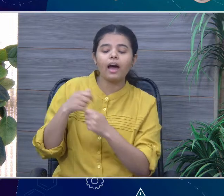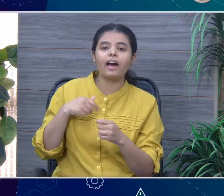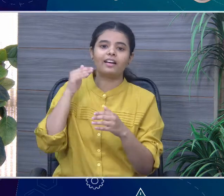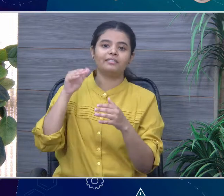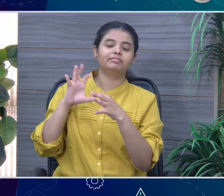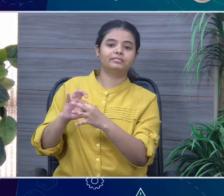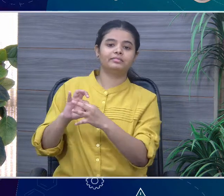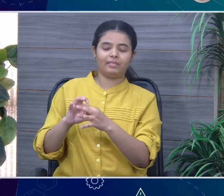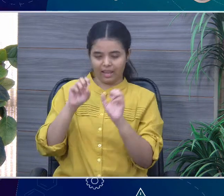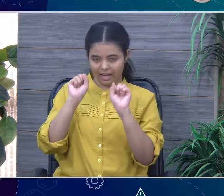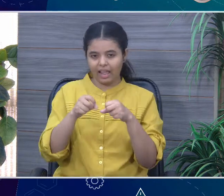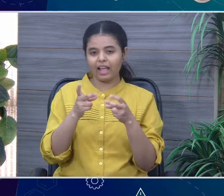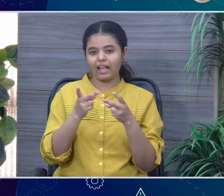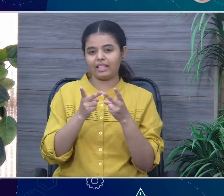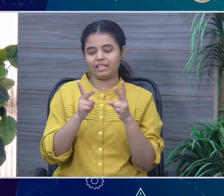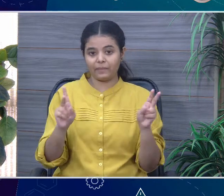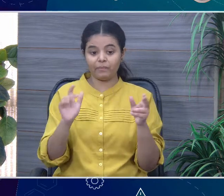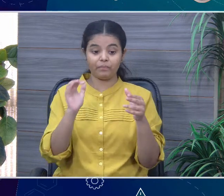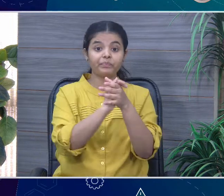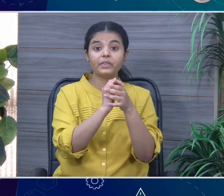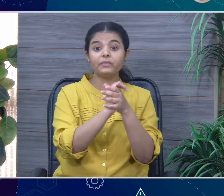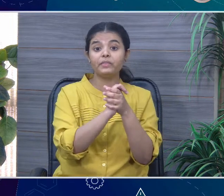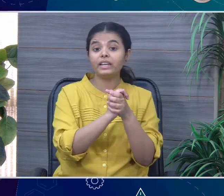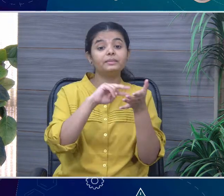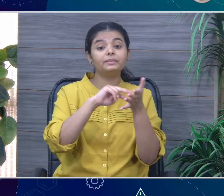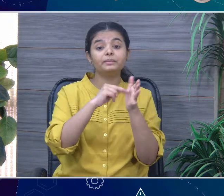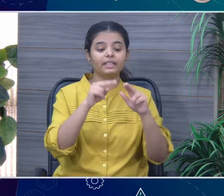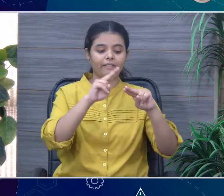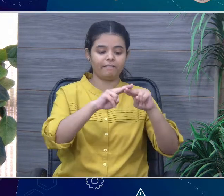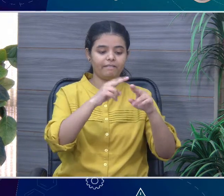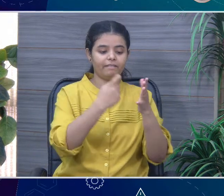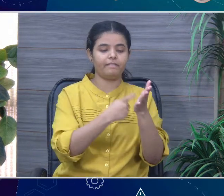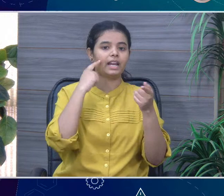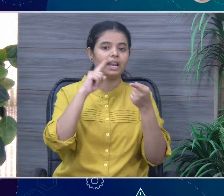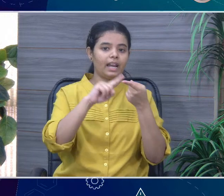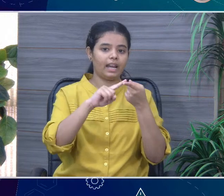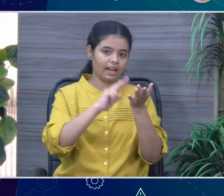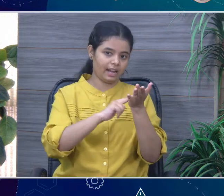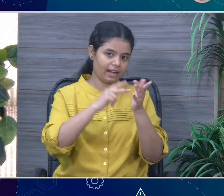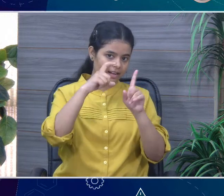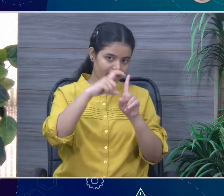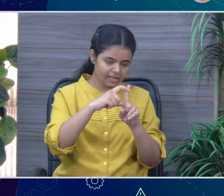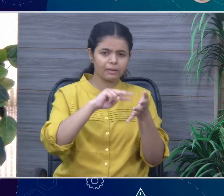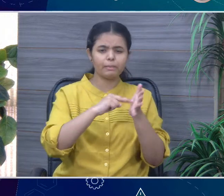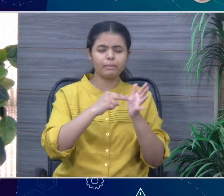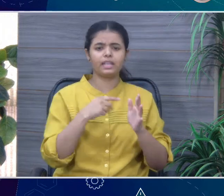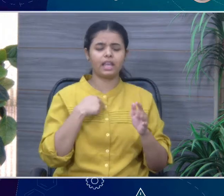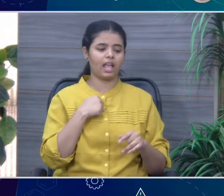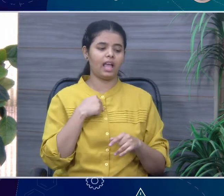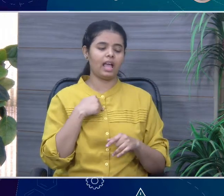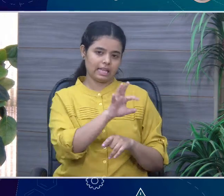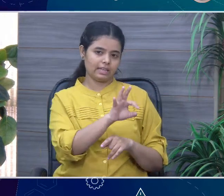yes, it is different, because friend is someone of our choice whom we have,